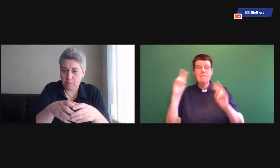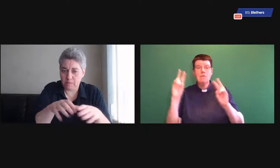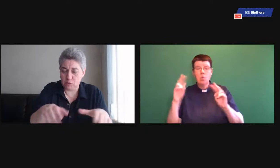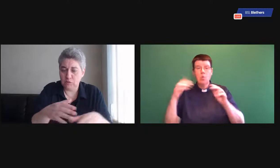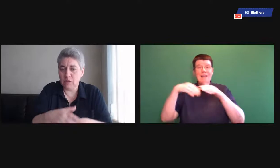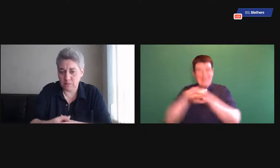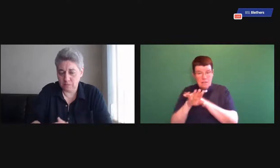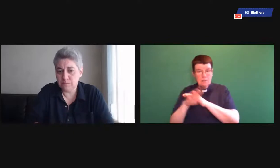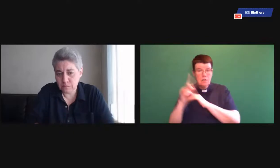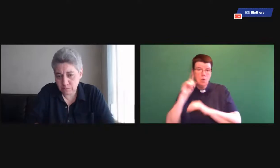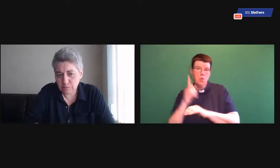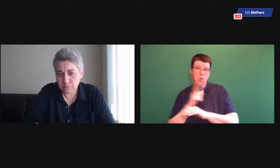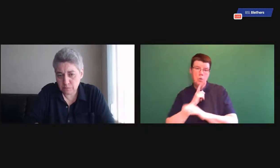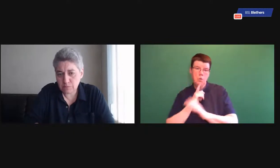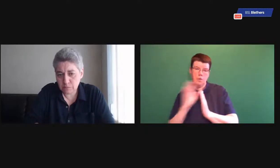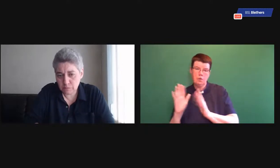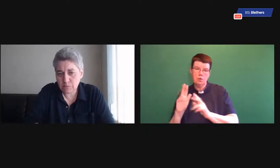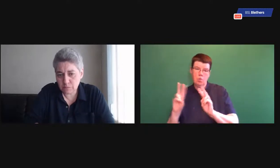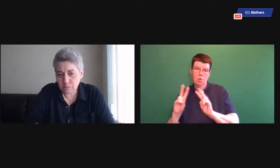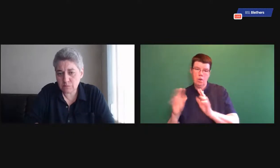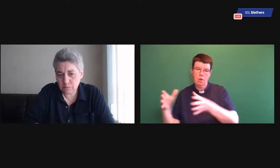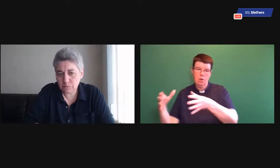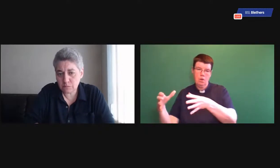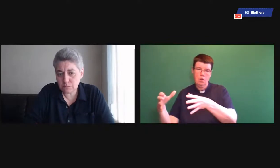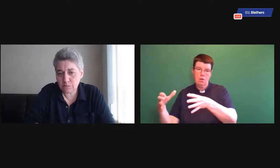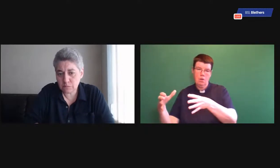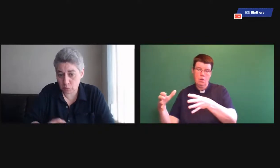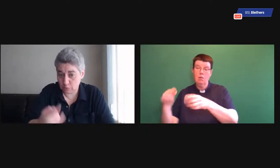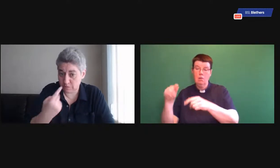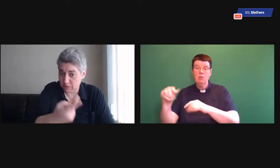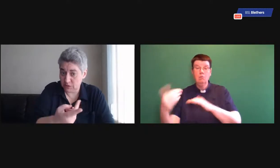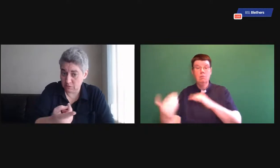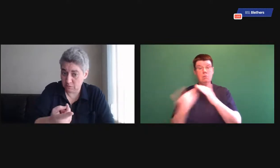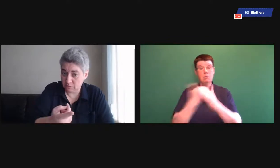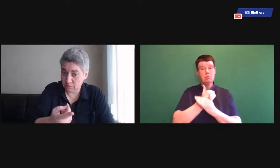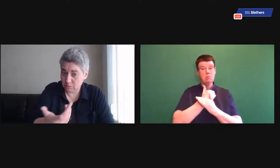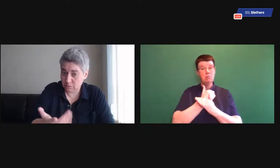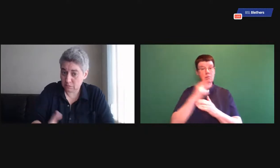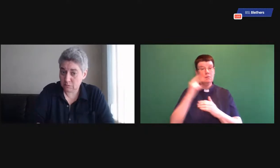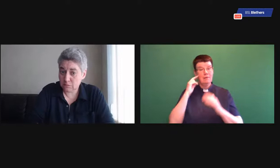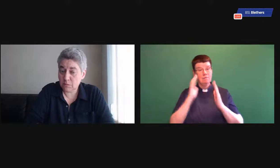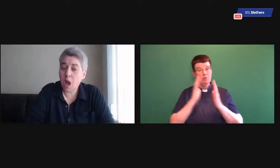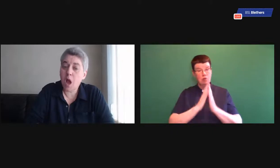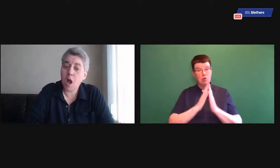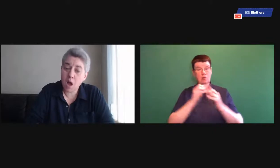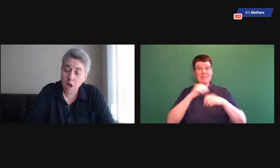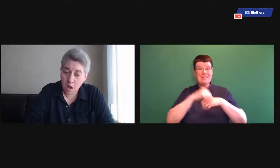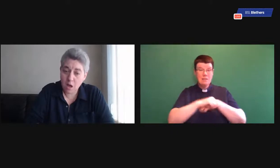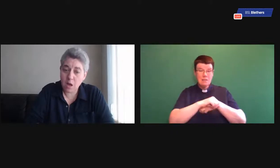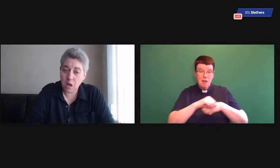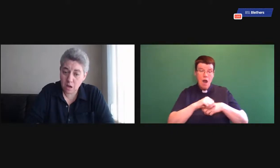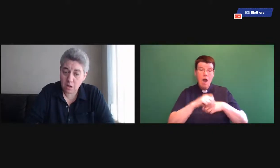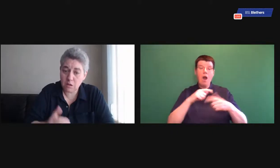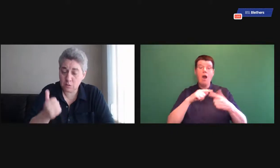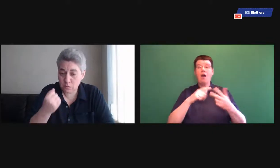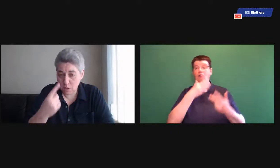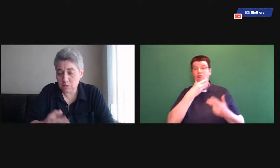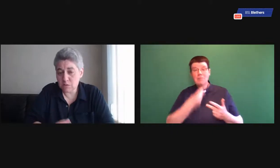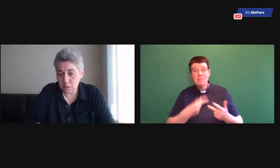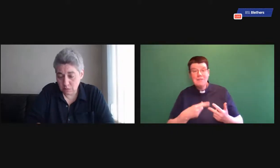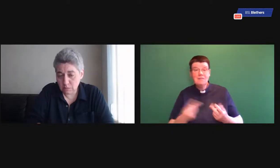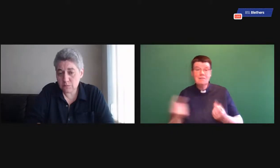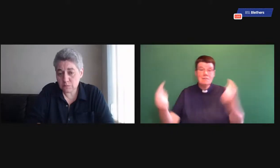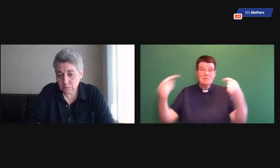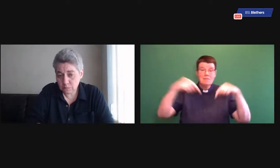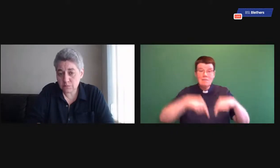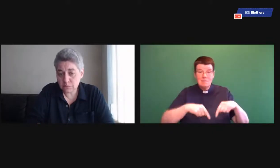not our building. So there's been like a deaf school within a deaf hub within a hearing school. So I would